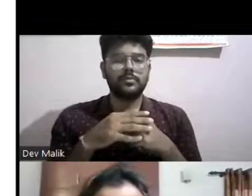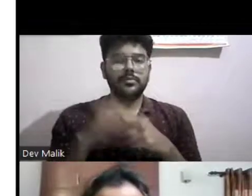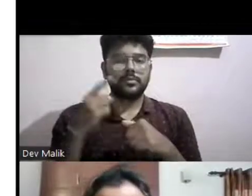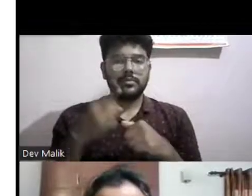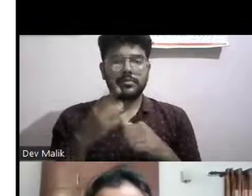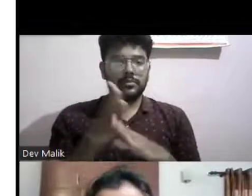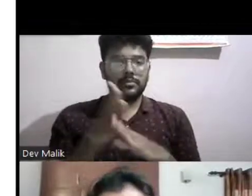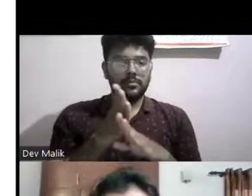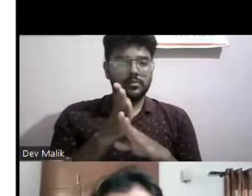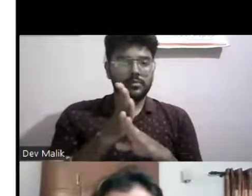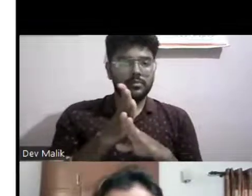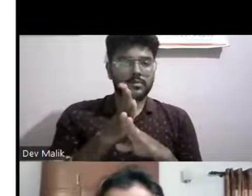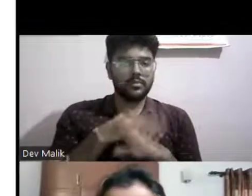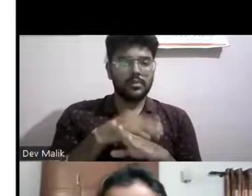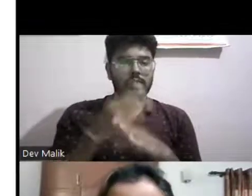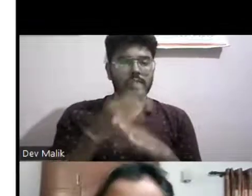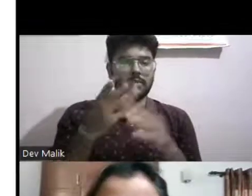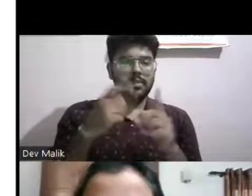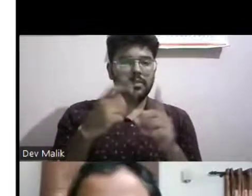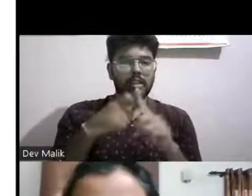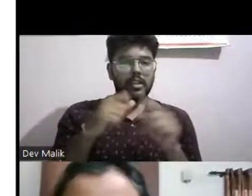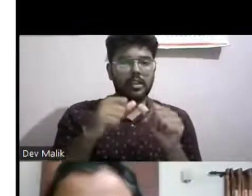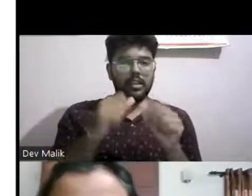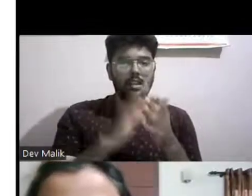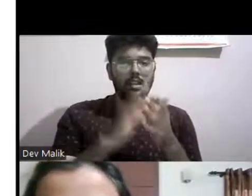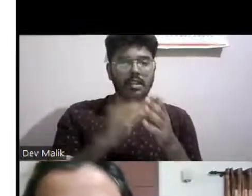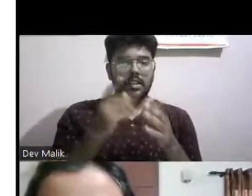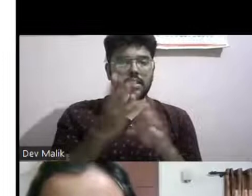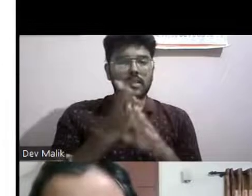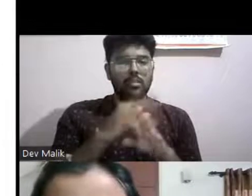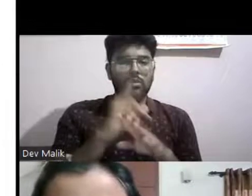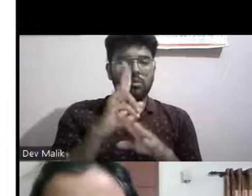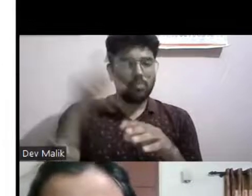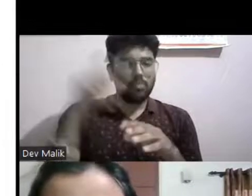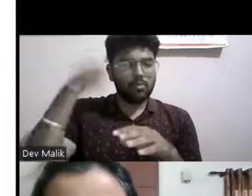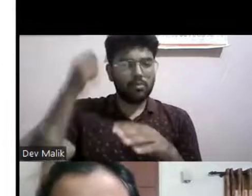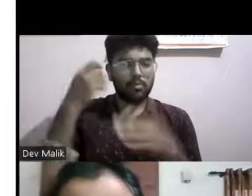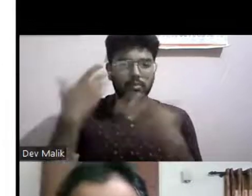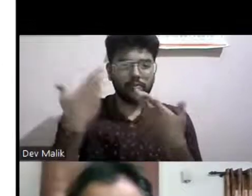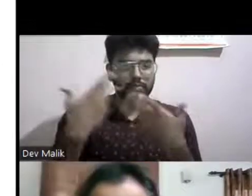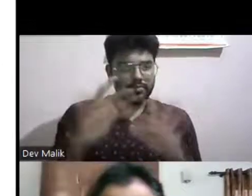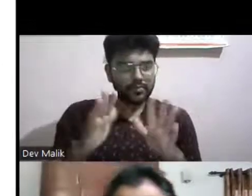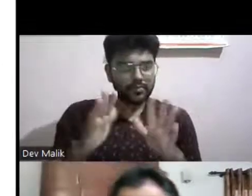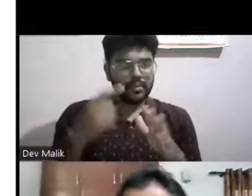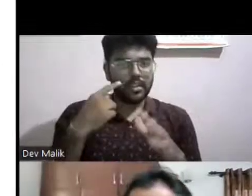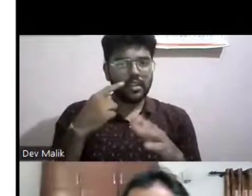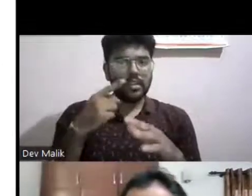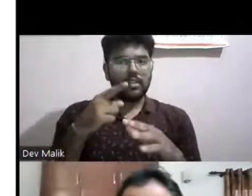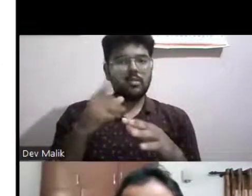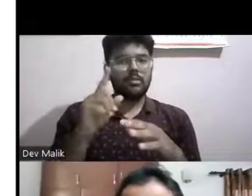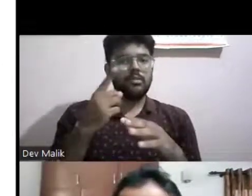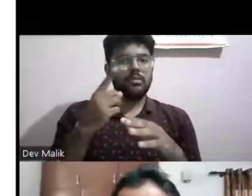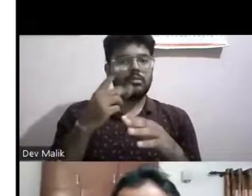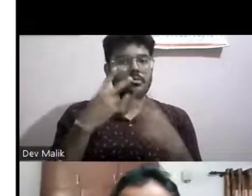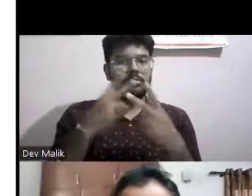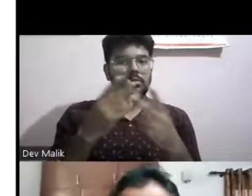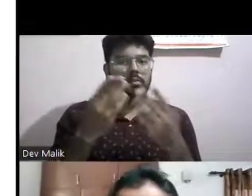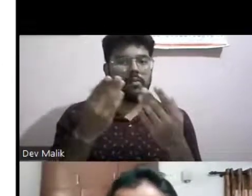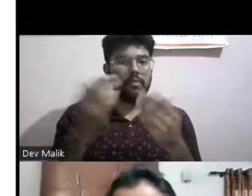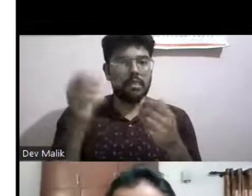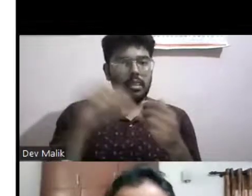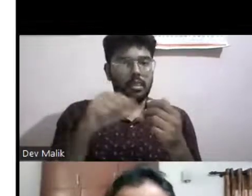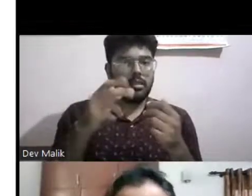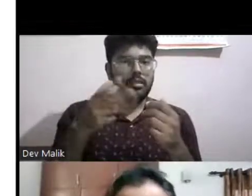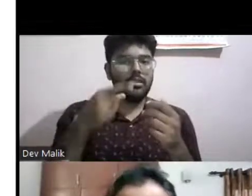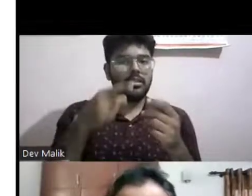were Khamoshi, and the video that you were able to watch was Black. And